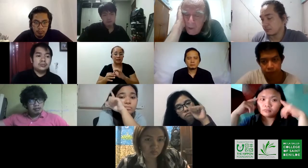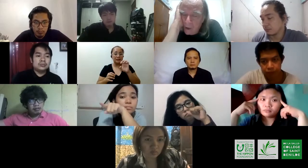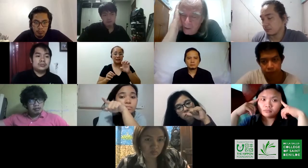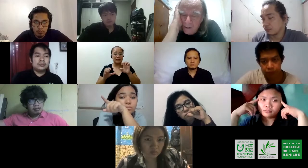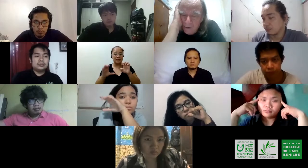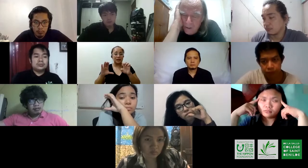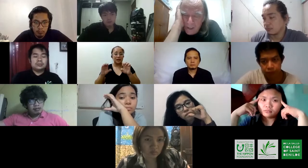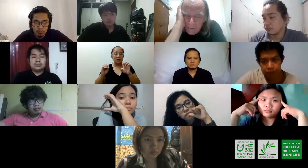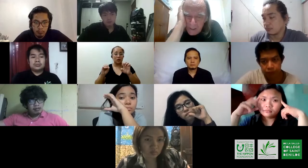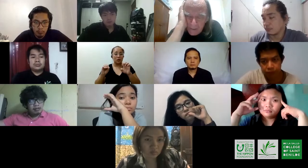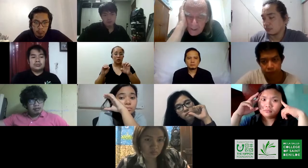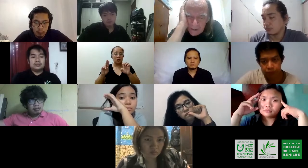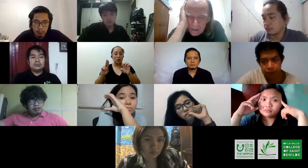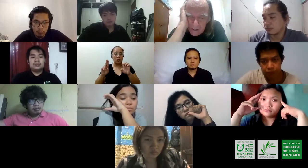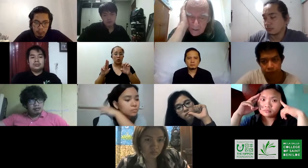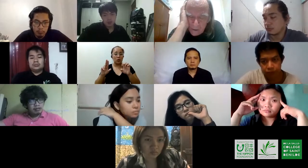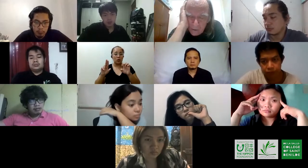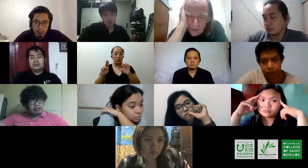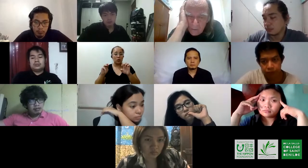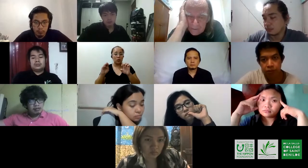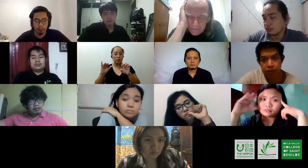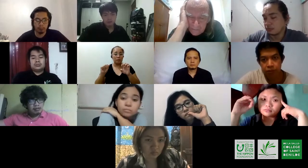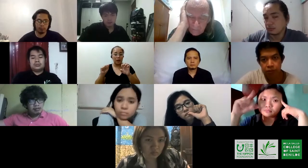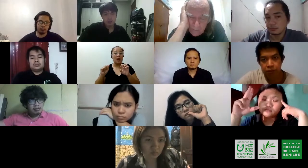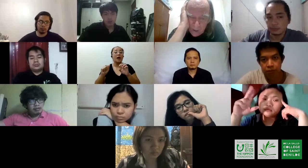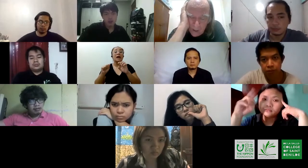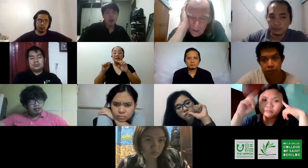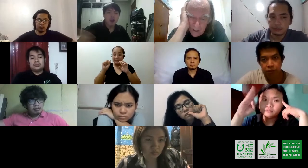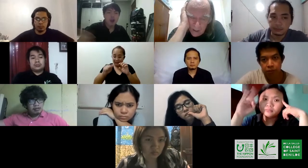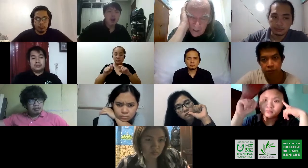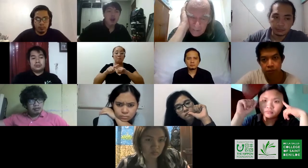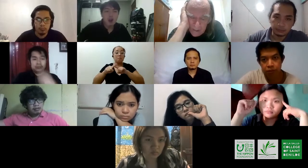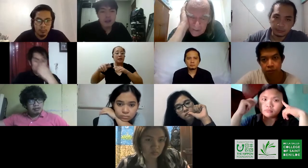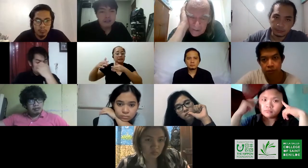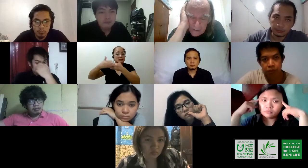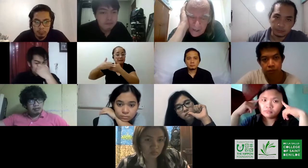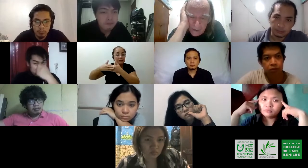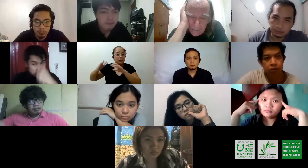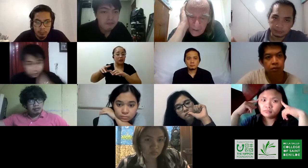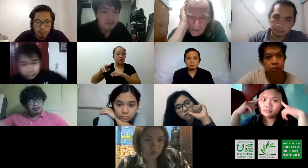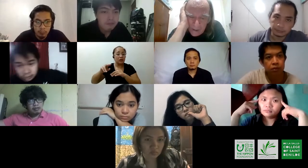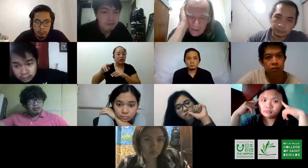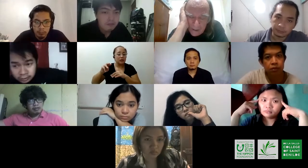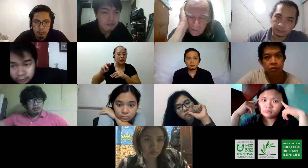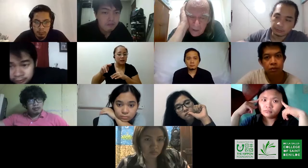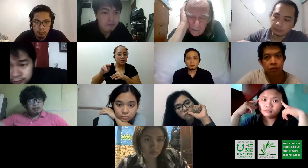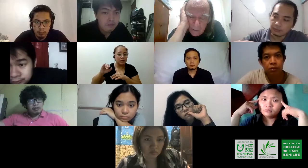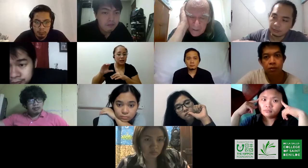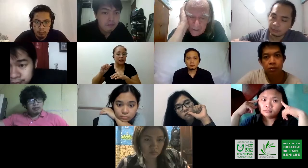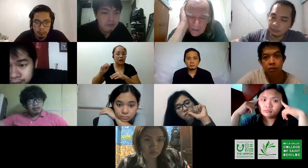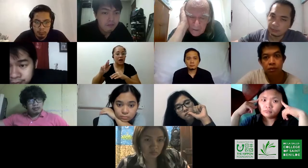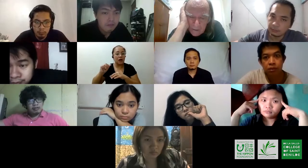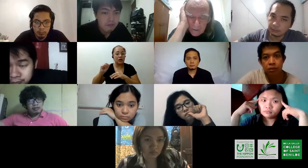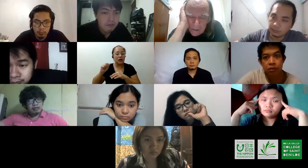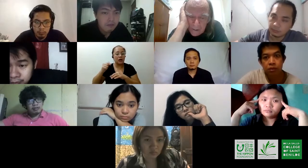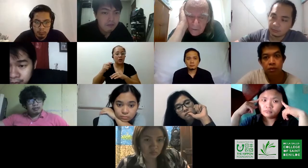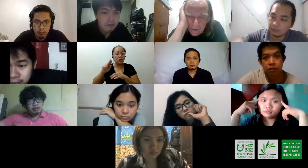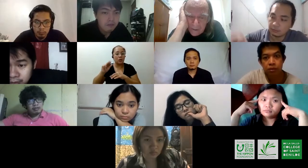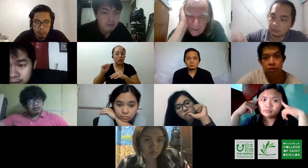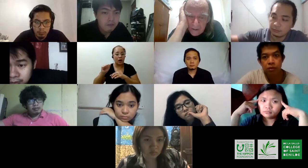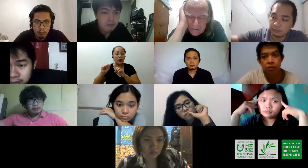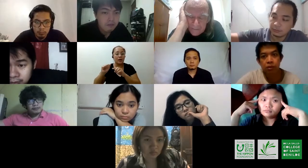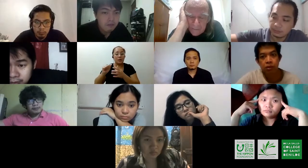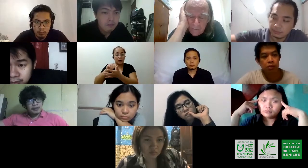Colombia. It belongs to Colombia, but it's near Nicaragua. Colombia is in South America, Nicaragua is in